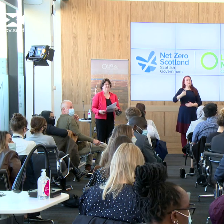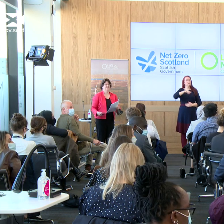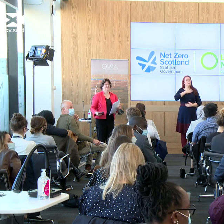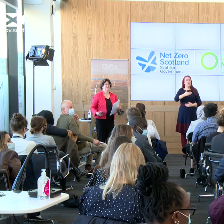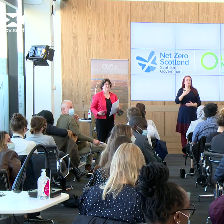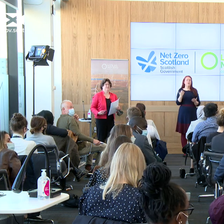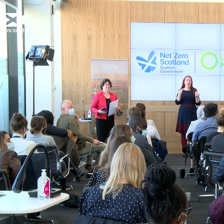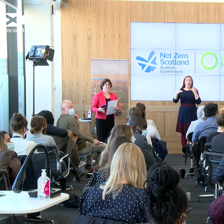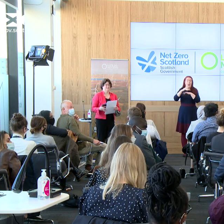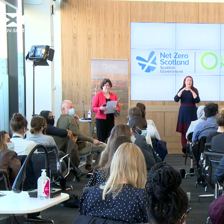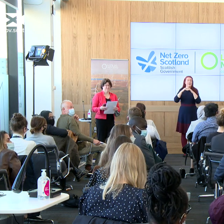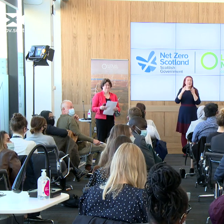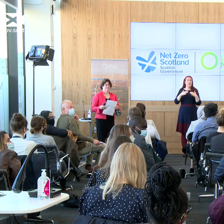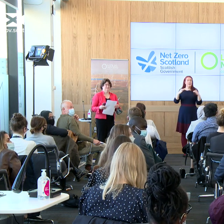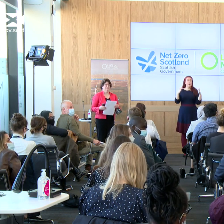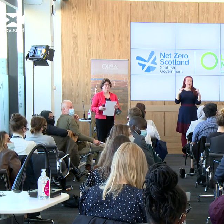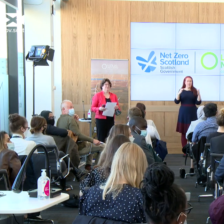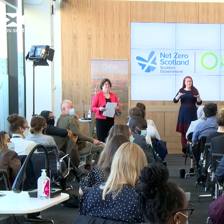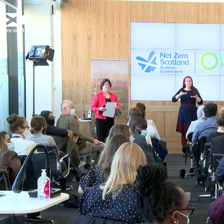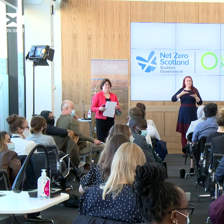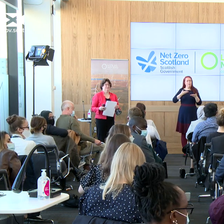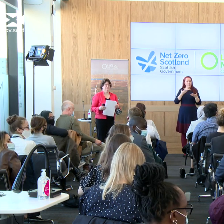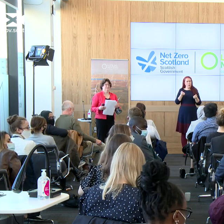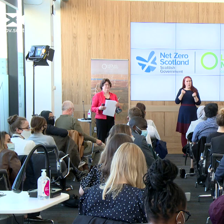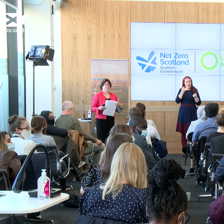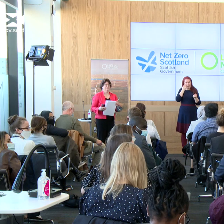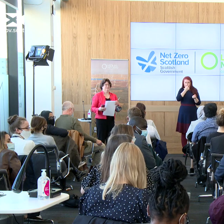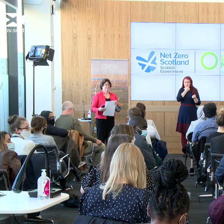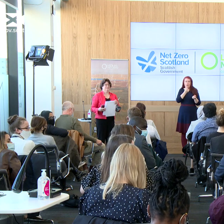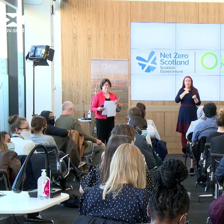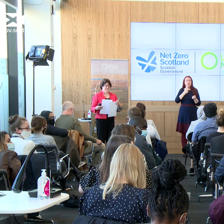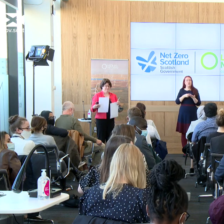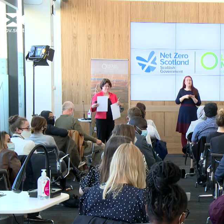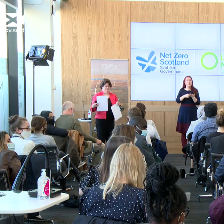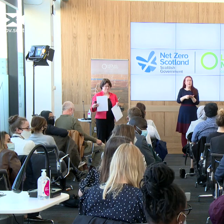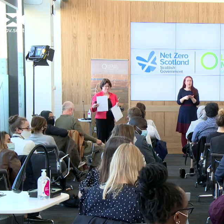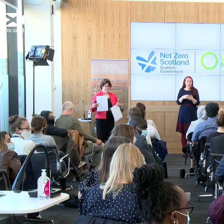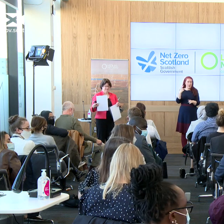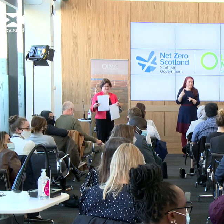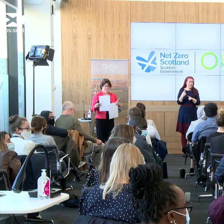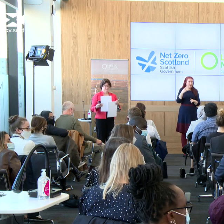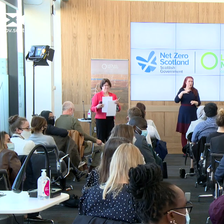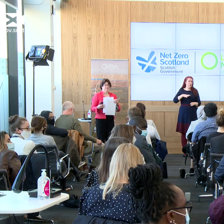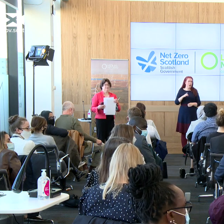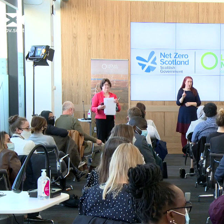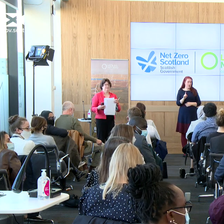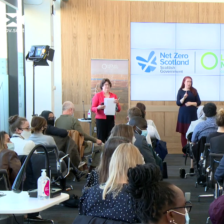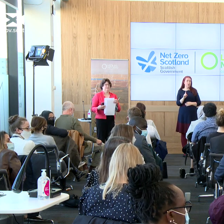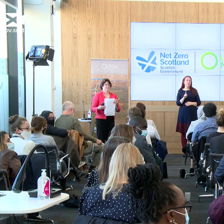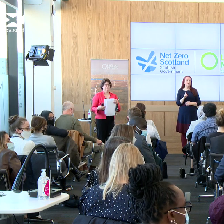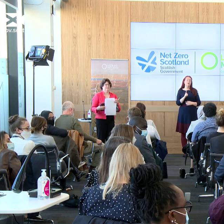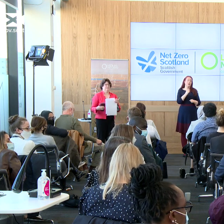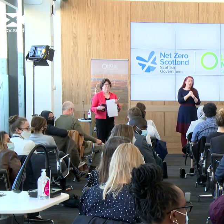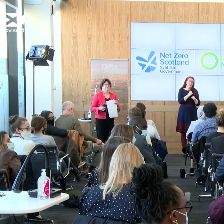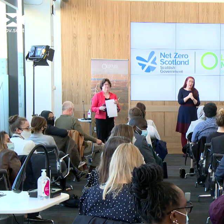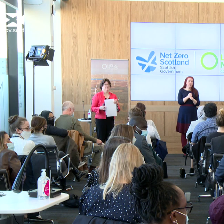were presented very strong evidence that backs our recommendation to immediately require government and public services